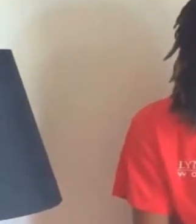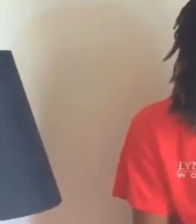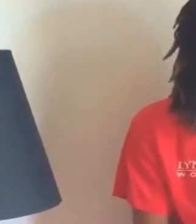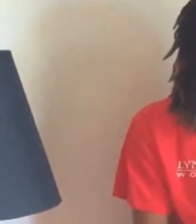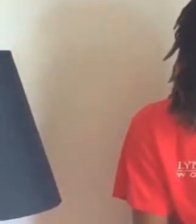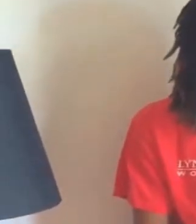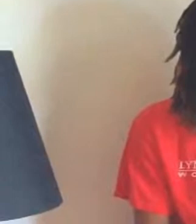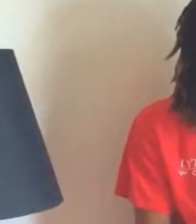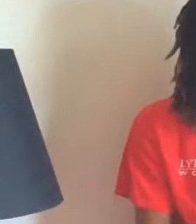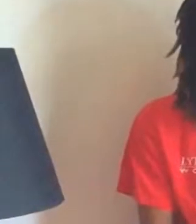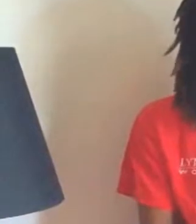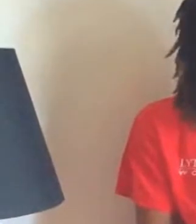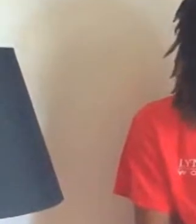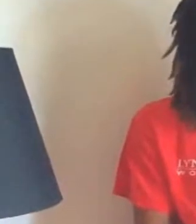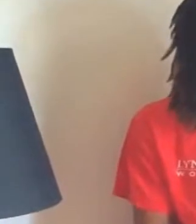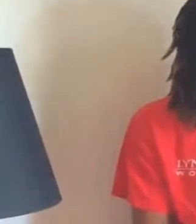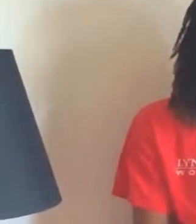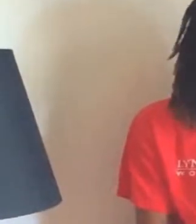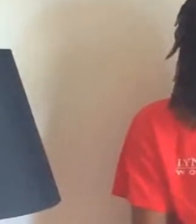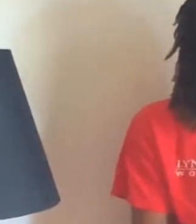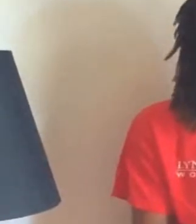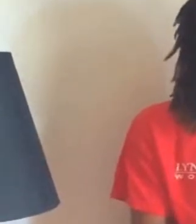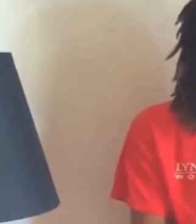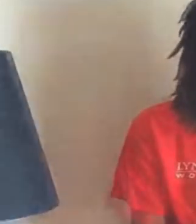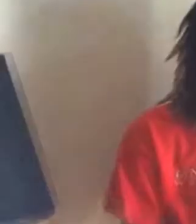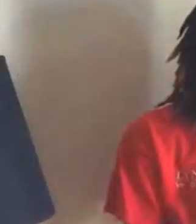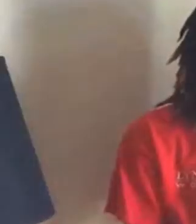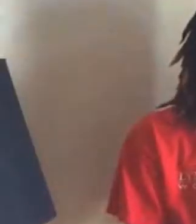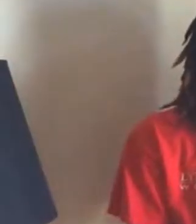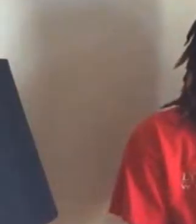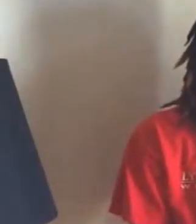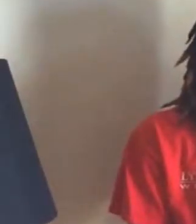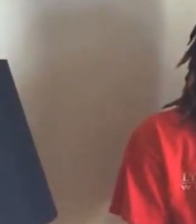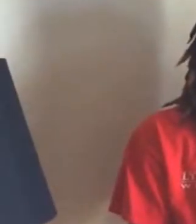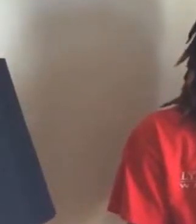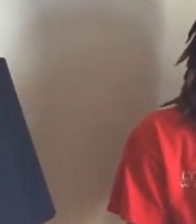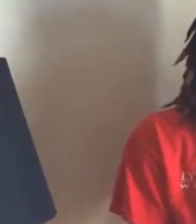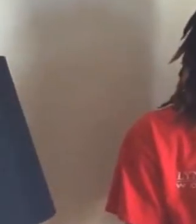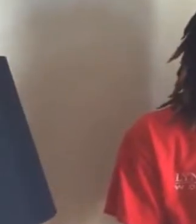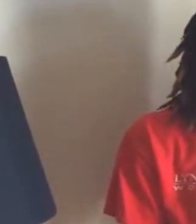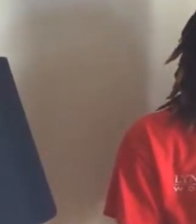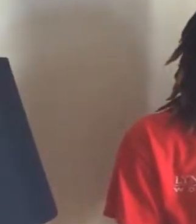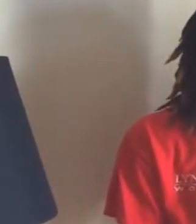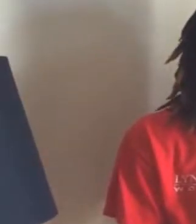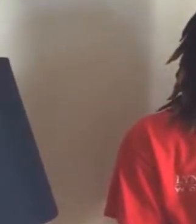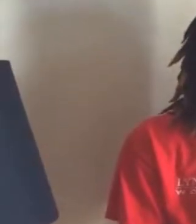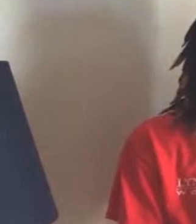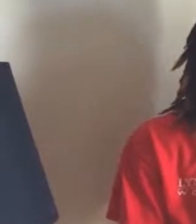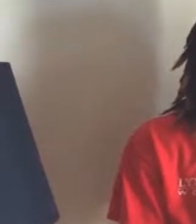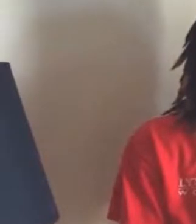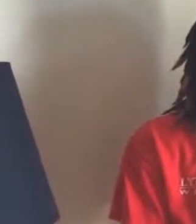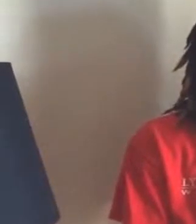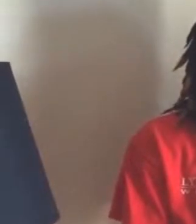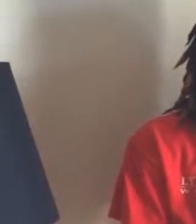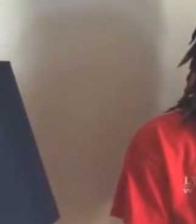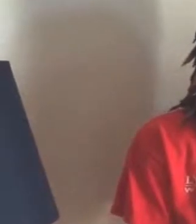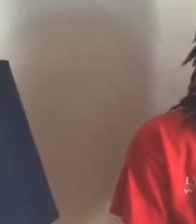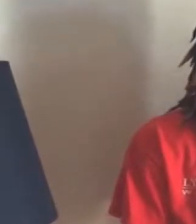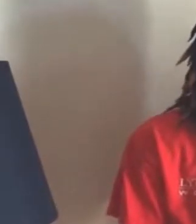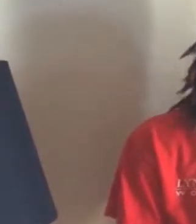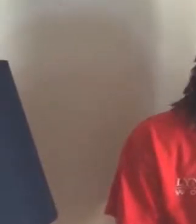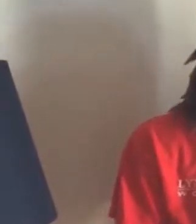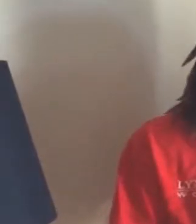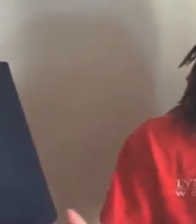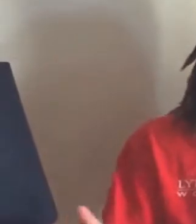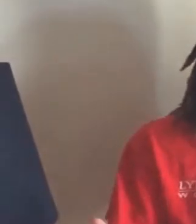and the more effort you put into something, the more you're going to get out of it. Thank you, EC Glass, for keeping me in mind for this special honor,